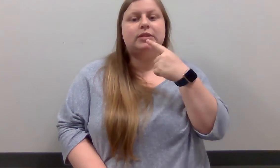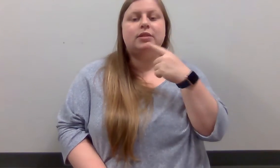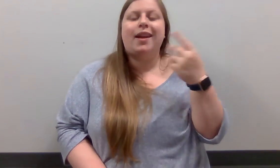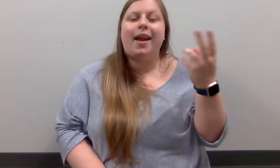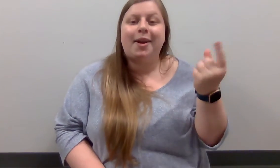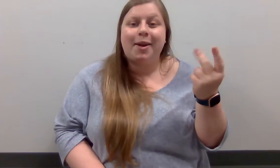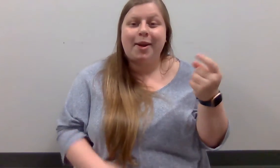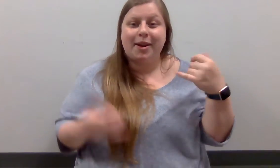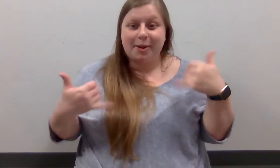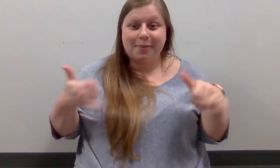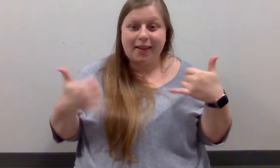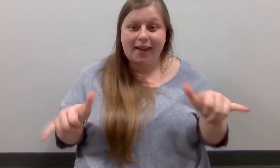sentence.